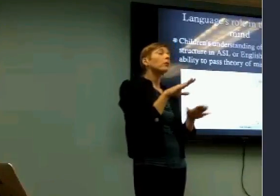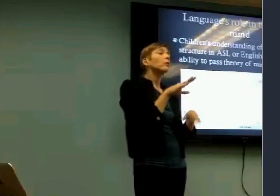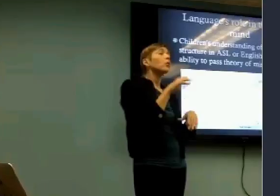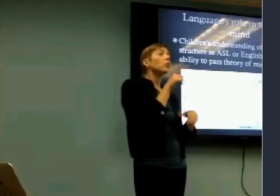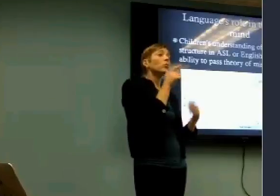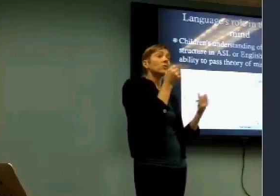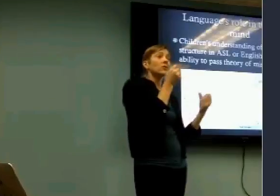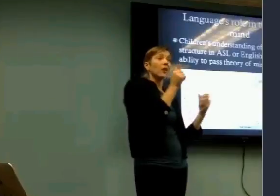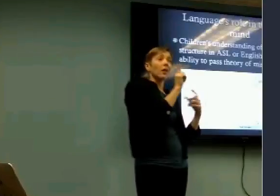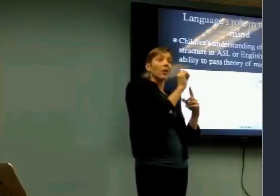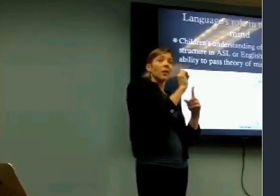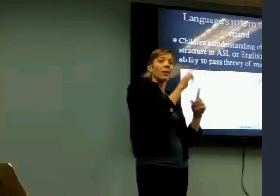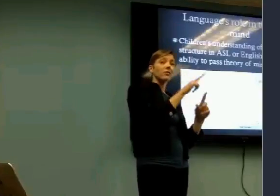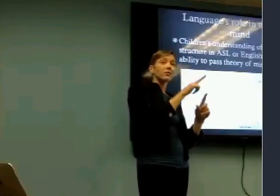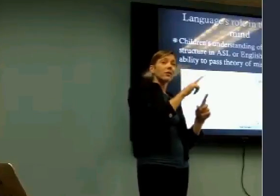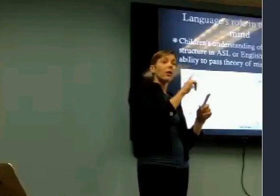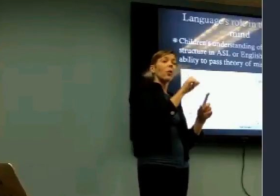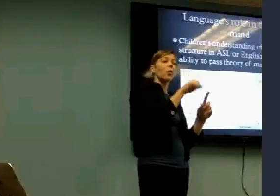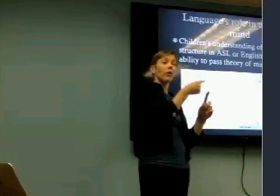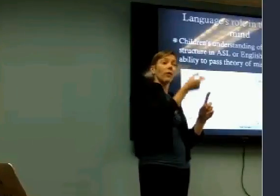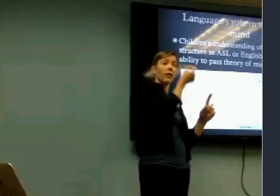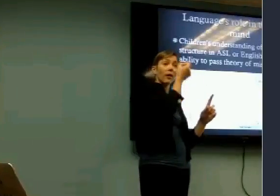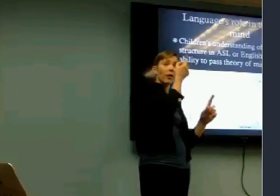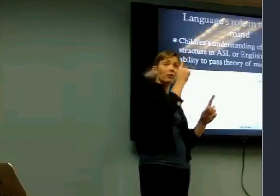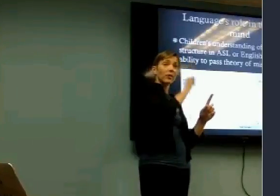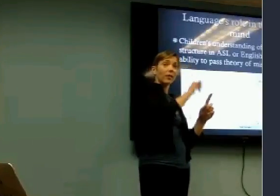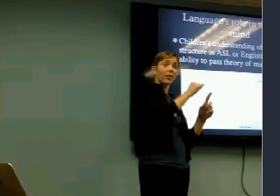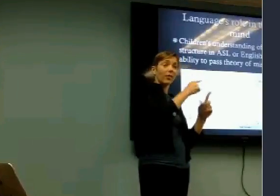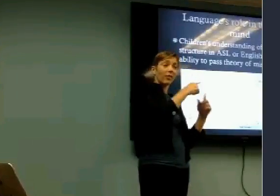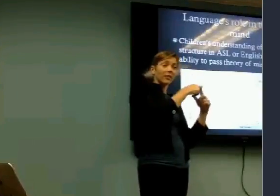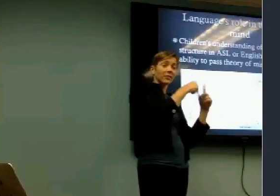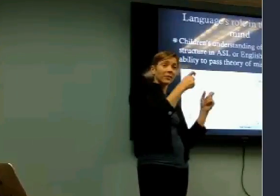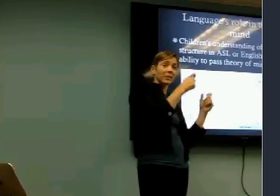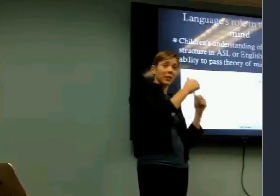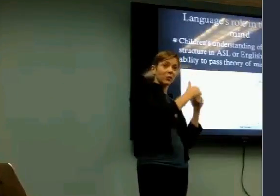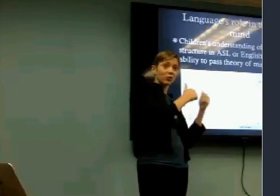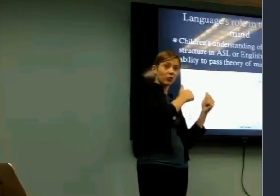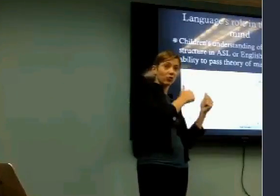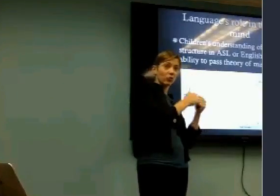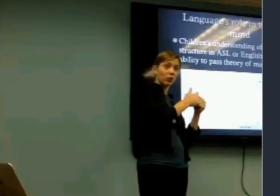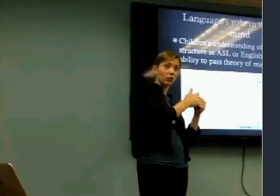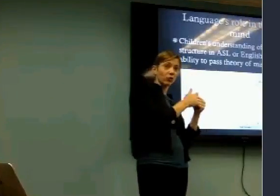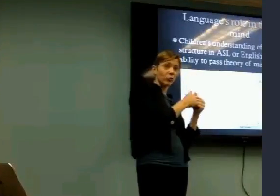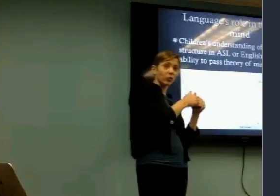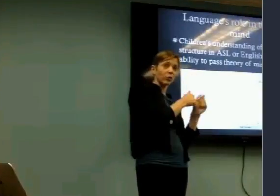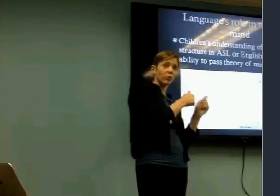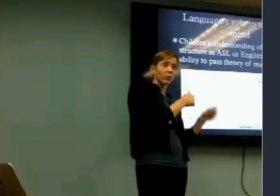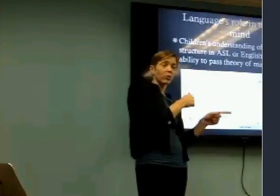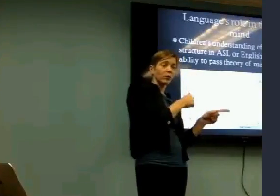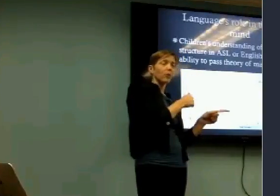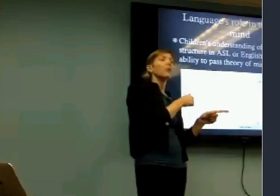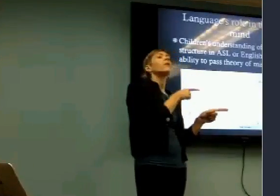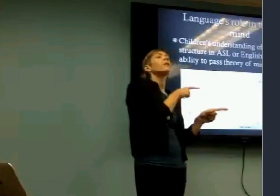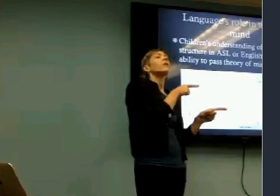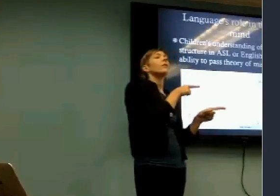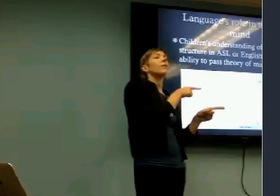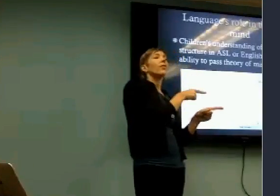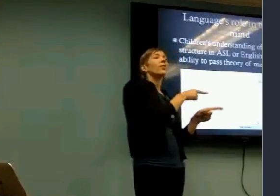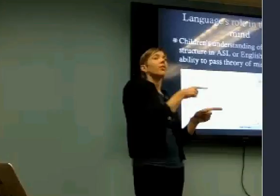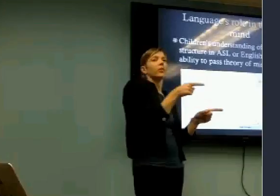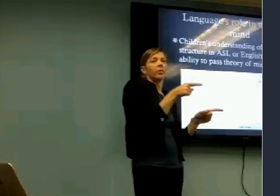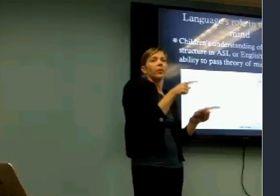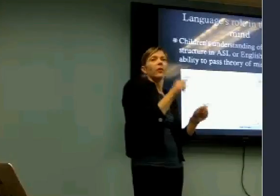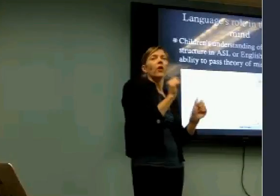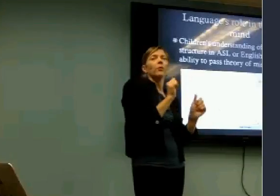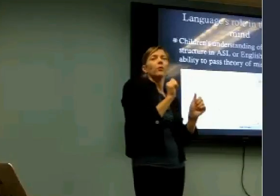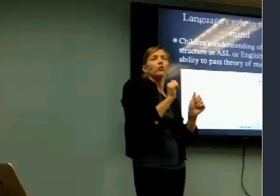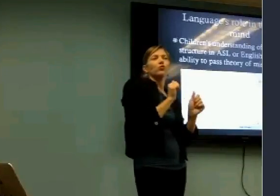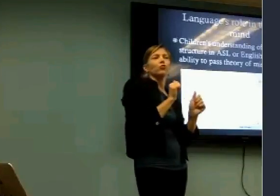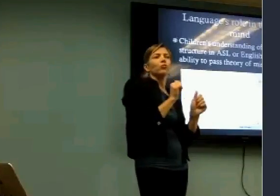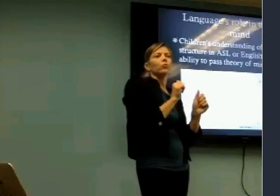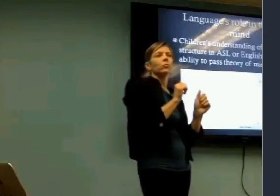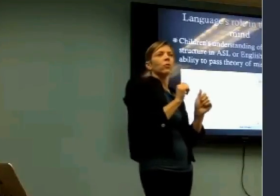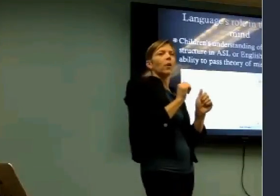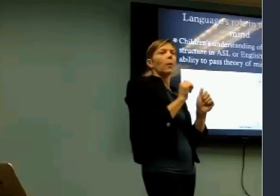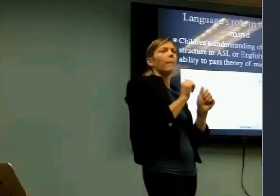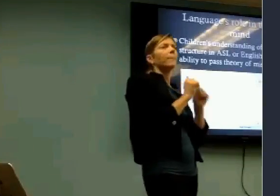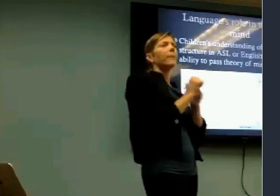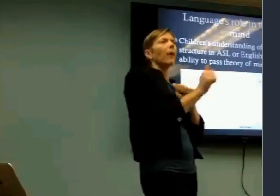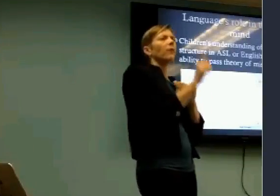Deaf children who sign American Sign Language and understand that syntax structure, those children are then able